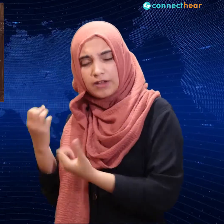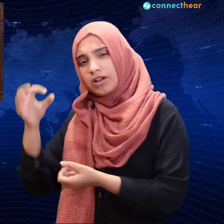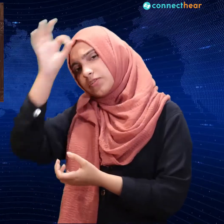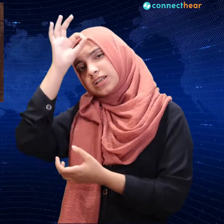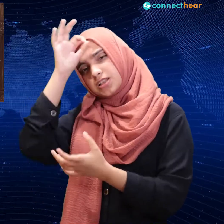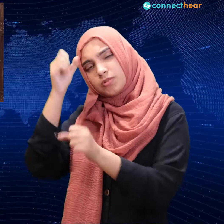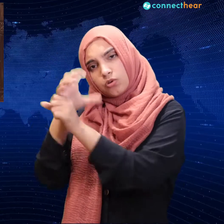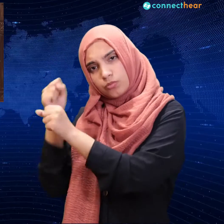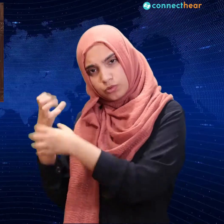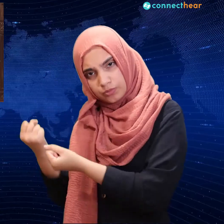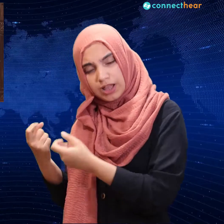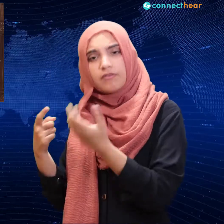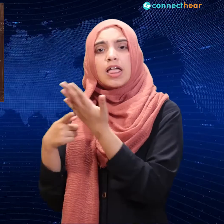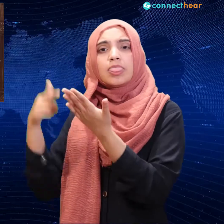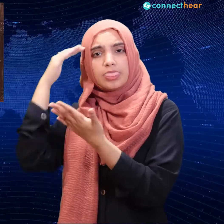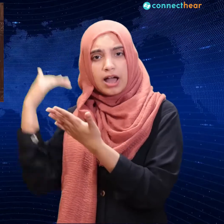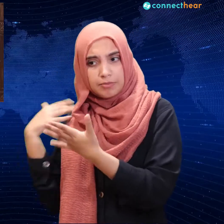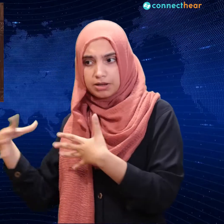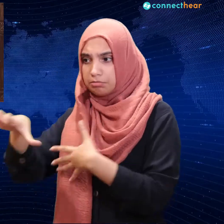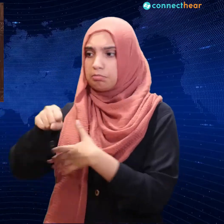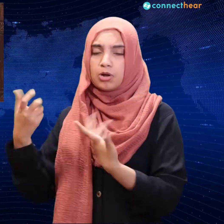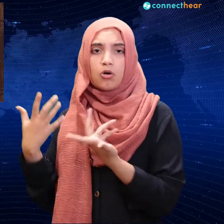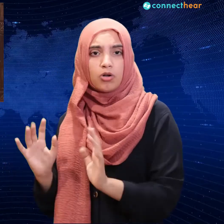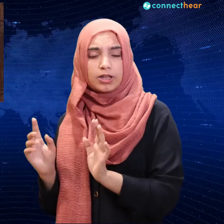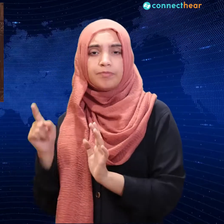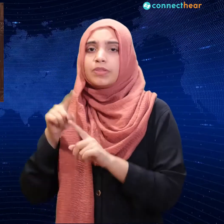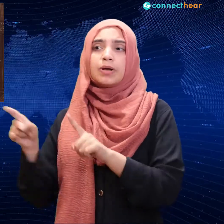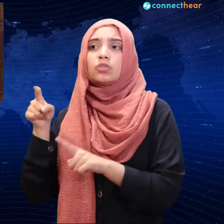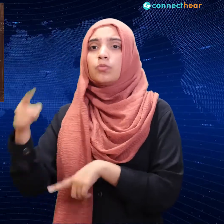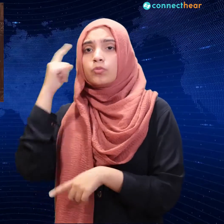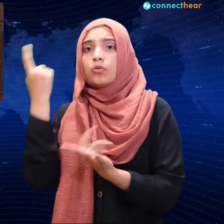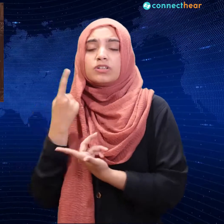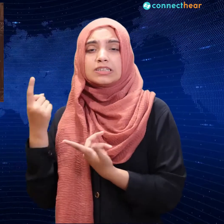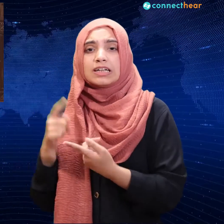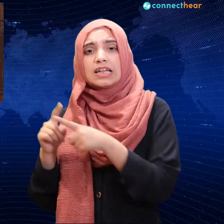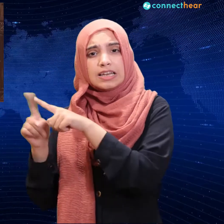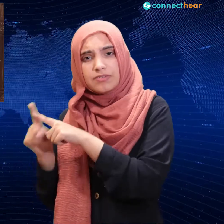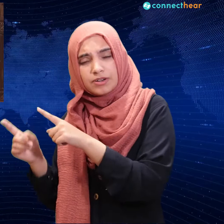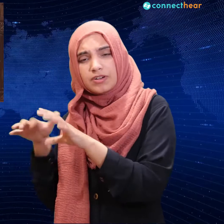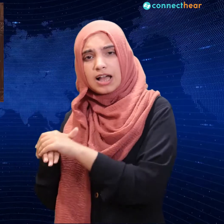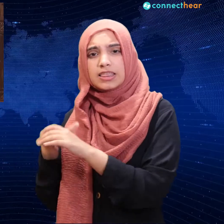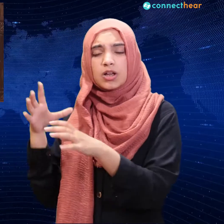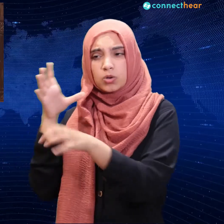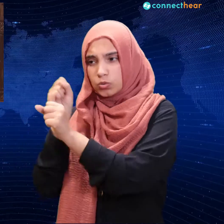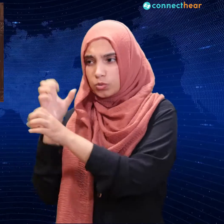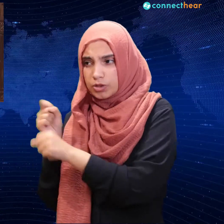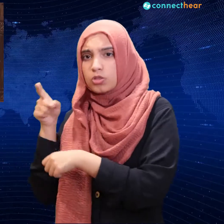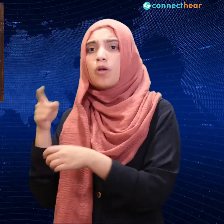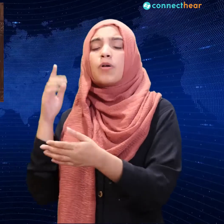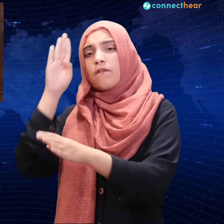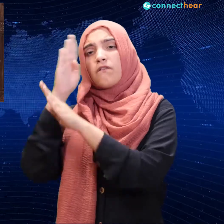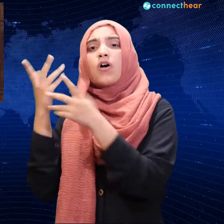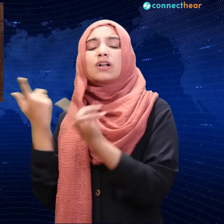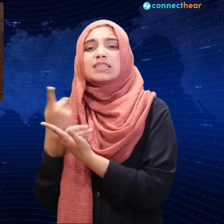because the Taliban have taken over. And you have been accused by Massoud's National Resistance Front of